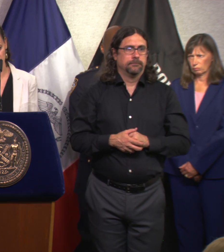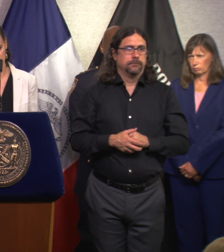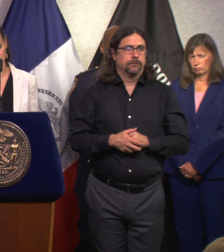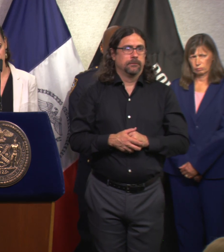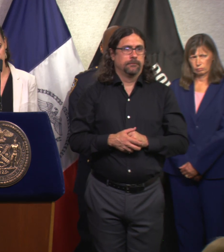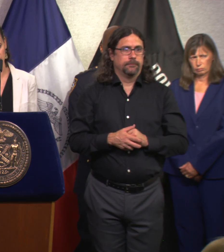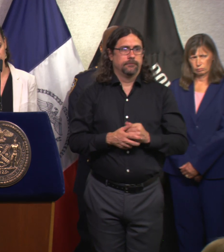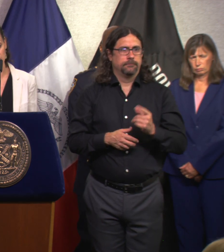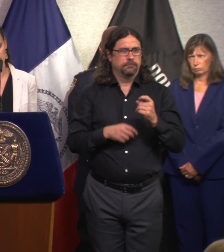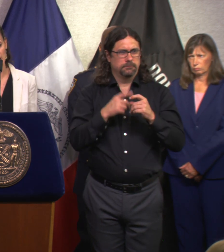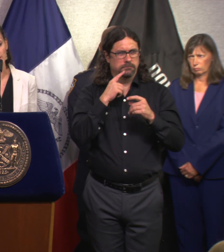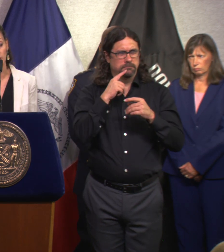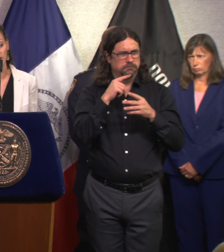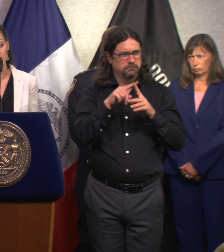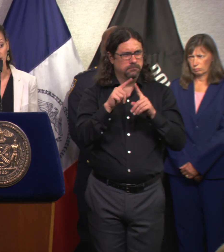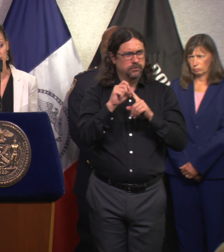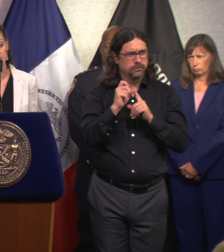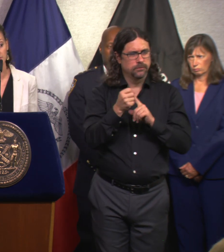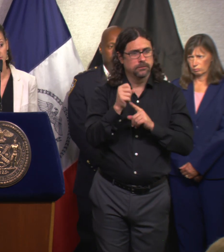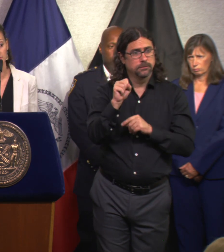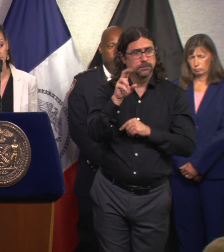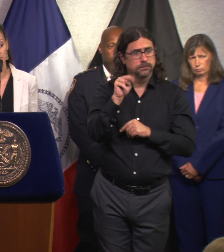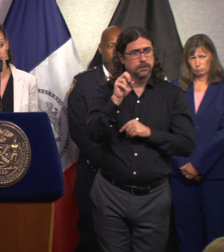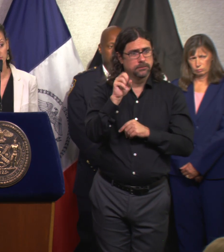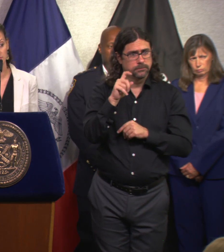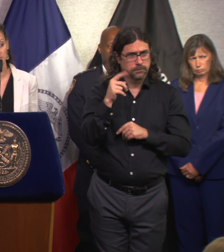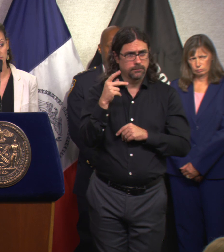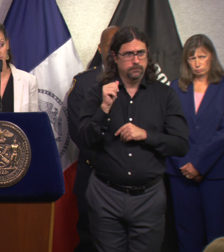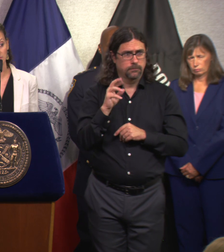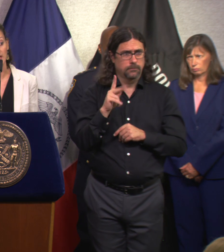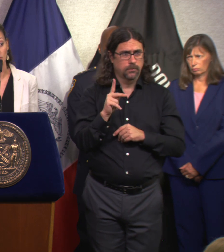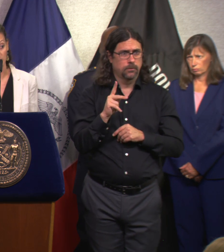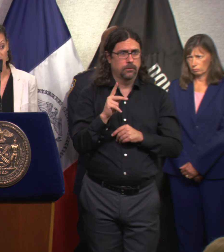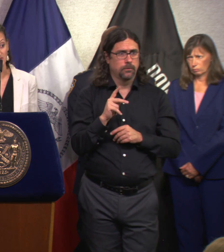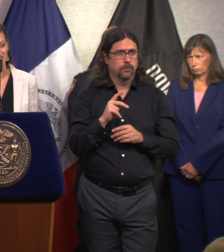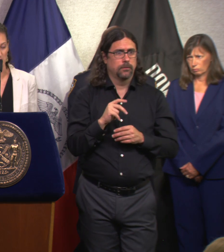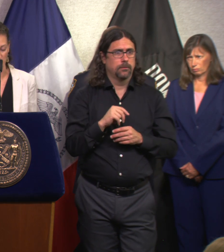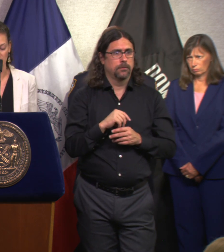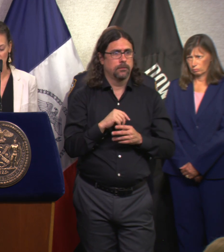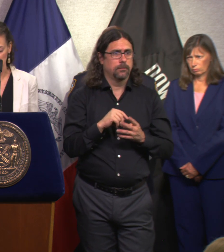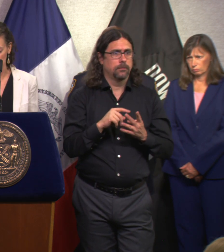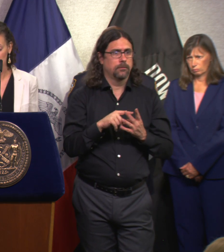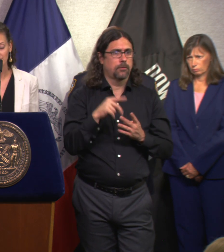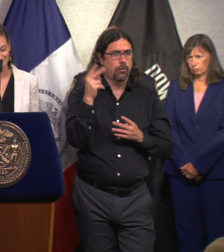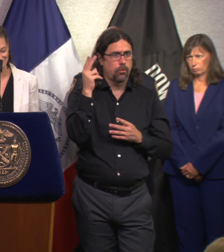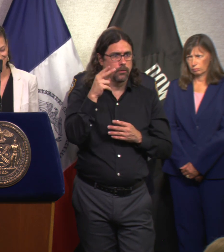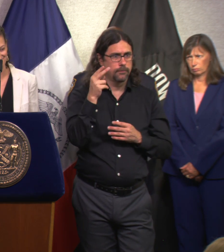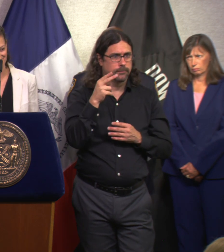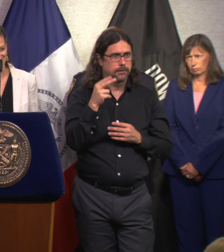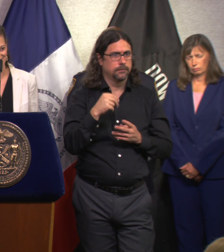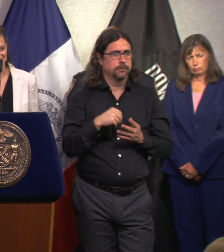in Midwood. And 1 in Harlem. And 1 in Bay Ridge this morning. Thank you.